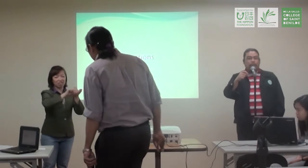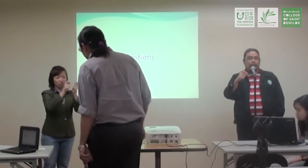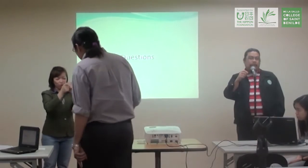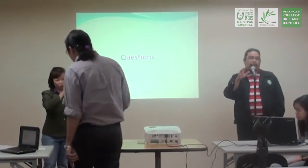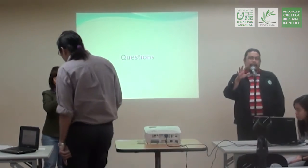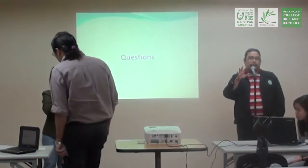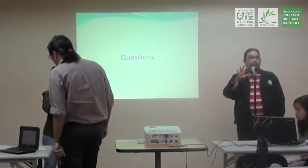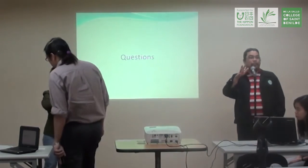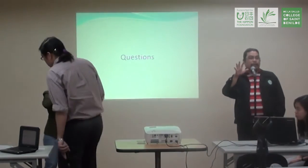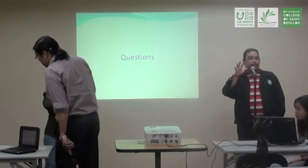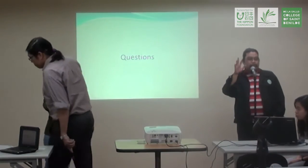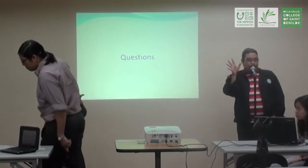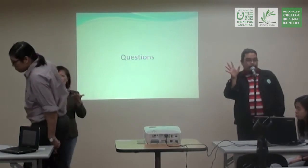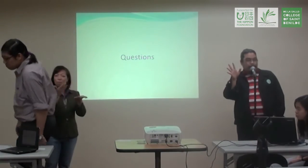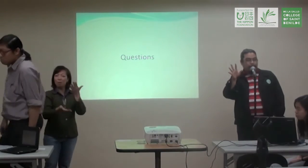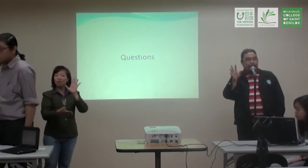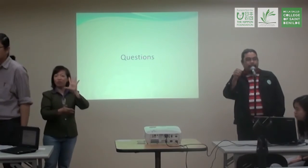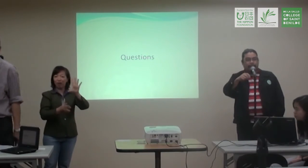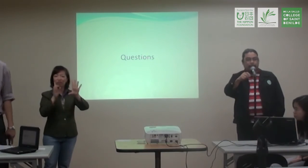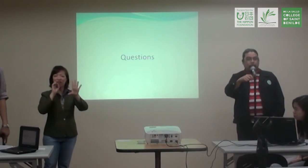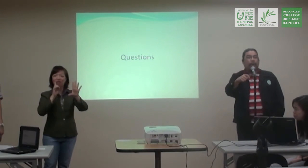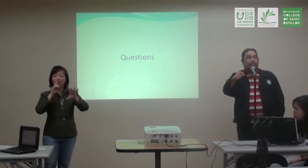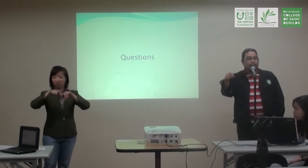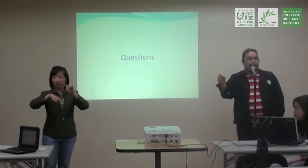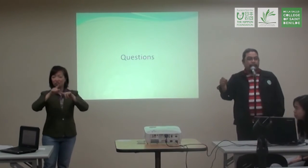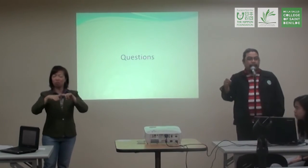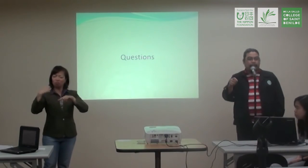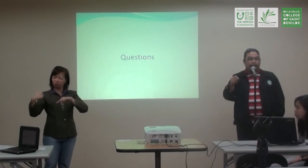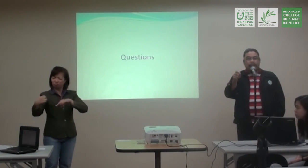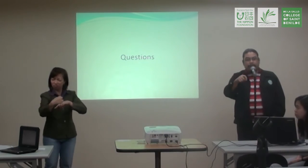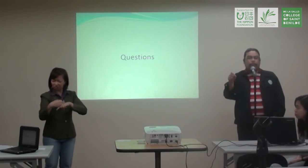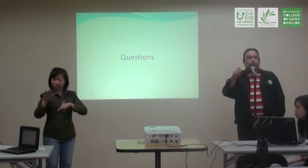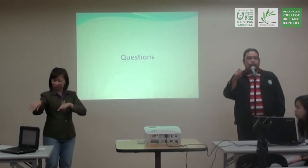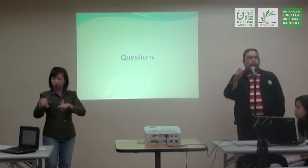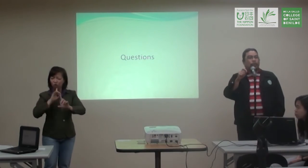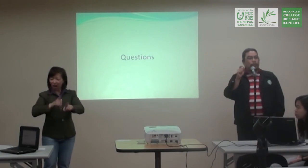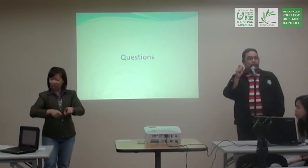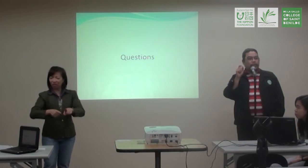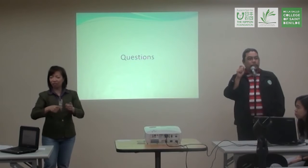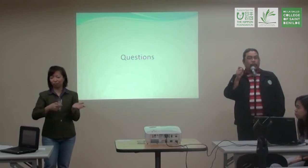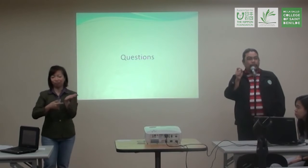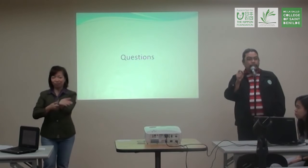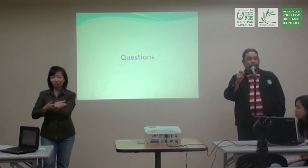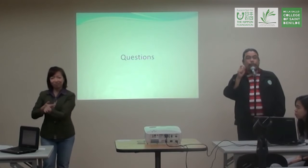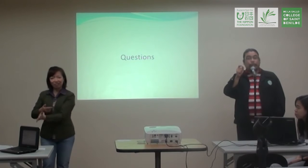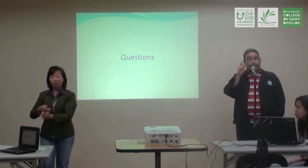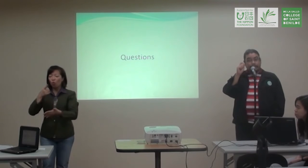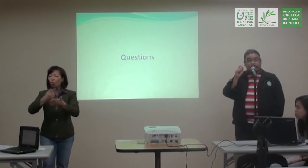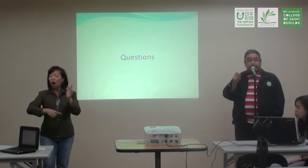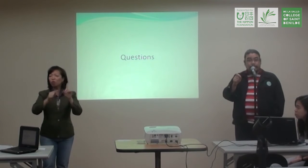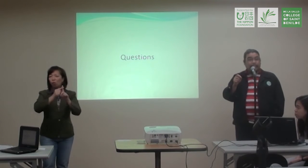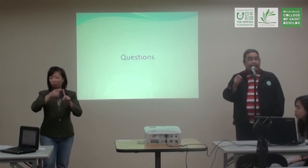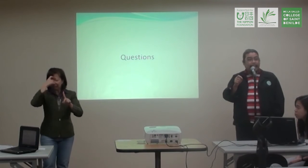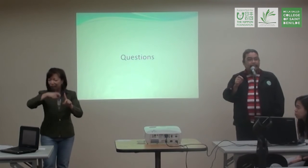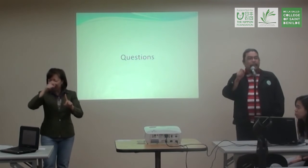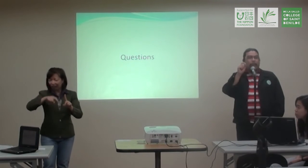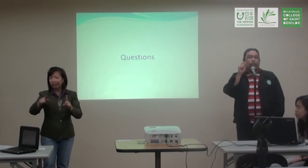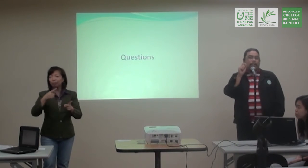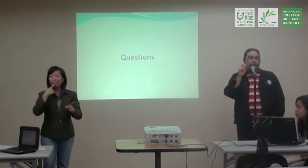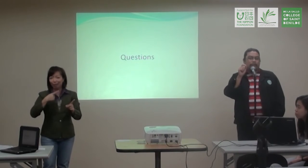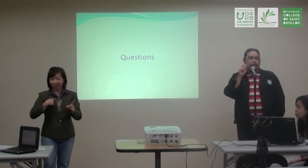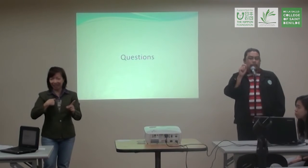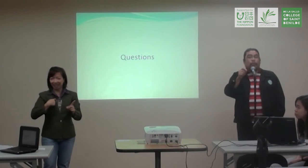I had about 5 deaf friends at that time to answer it, and then I told them what were the words that we didn't